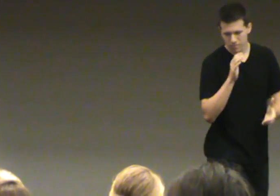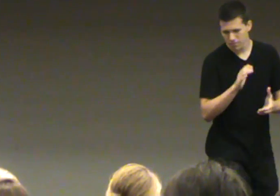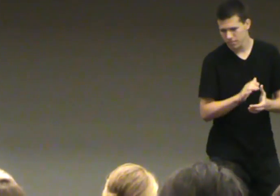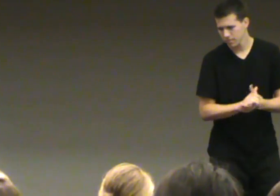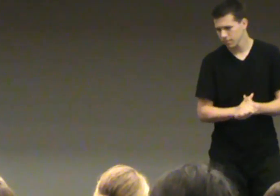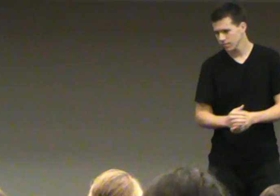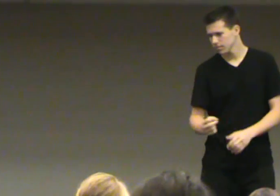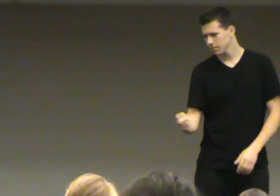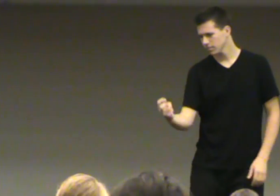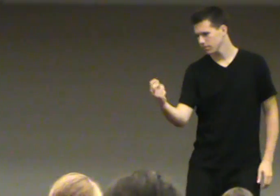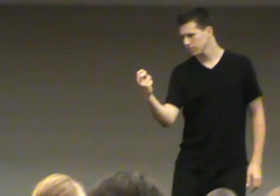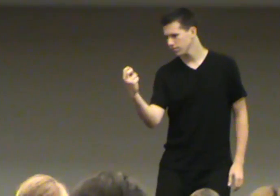My wife just sat there